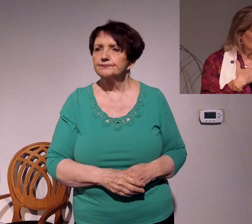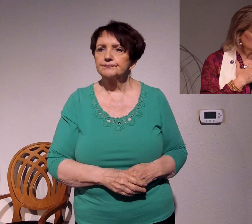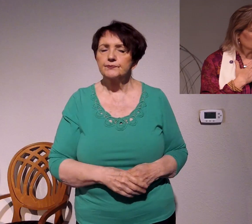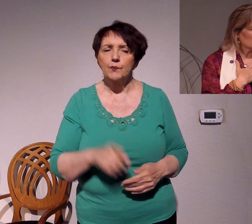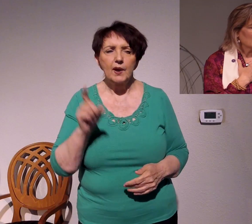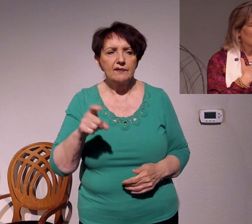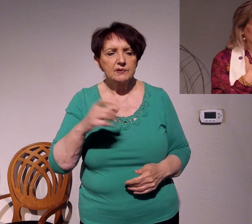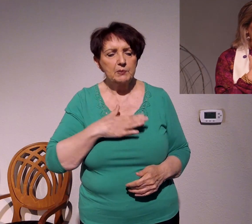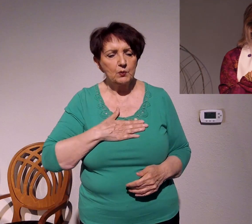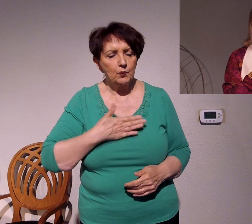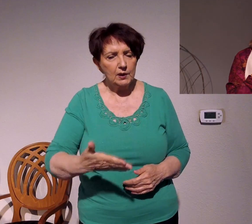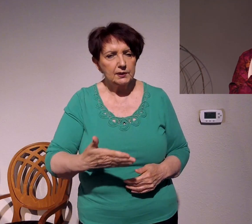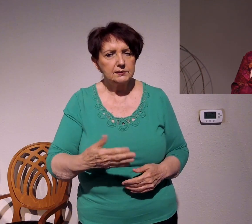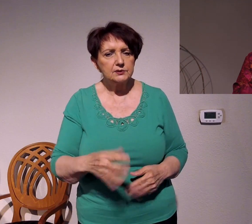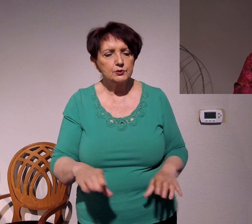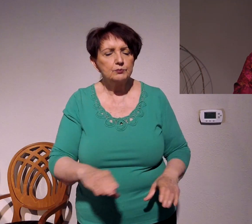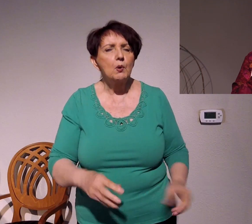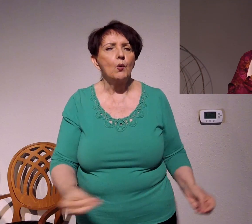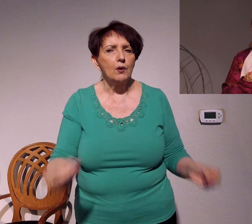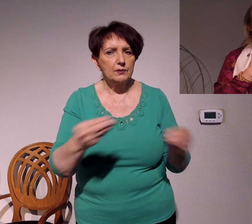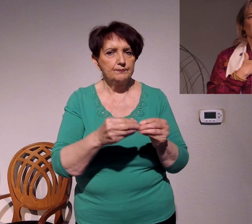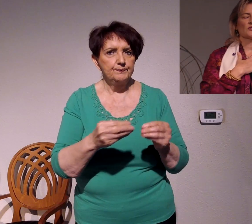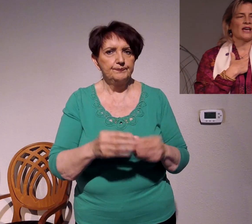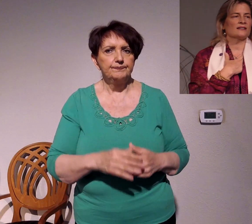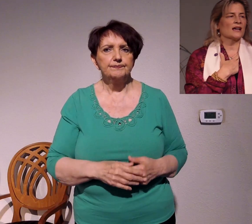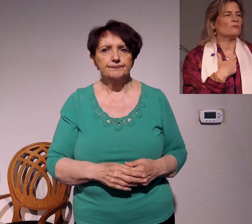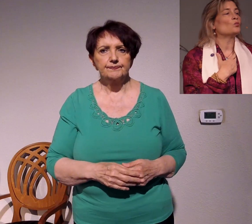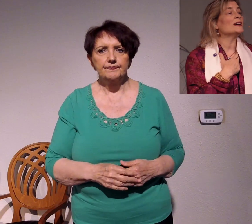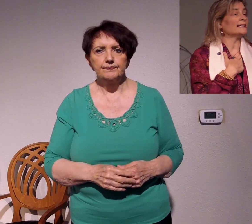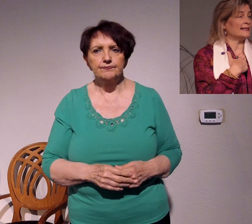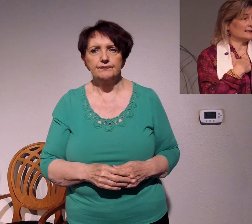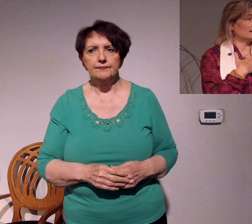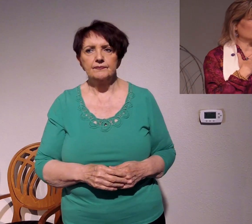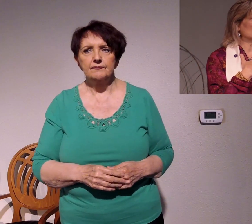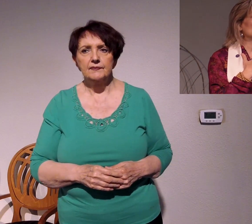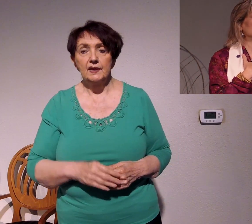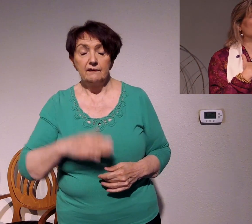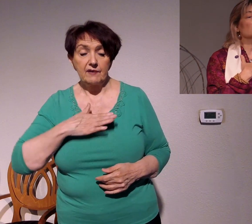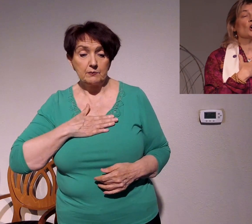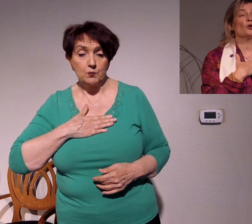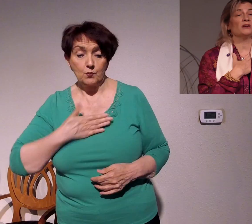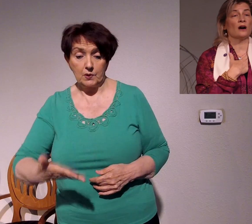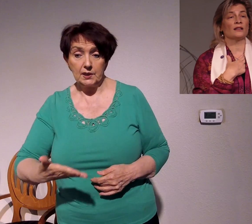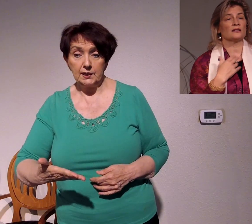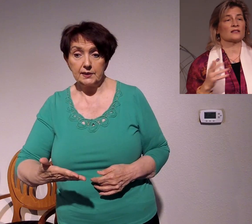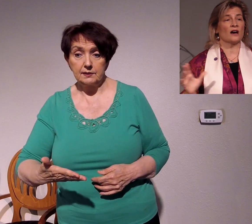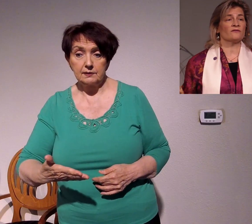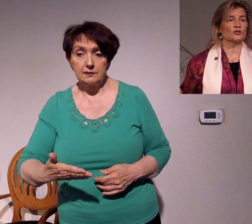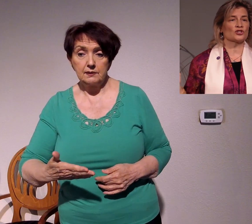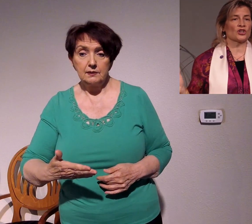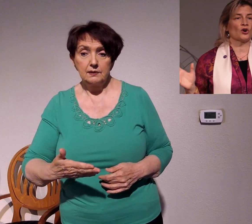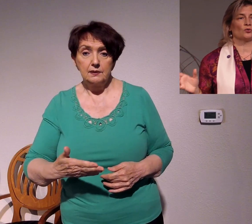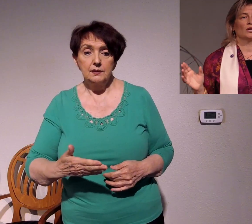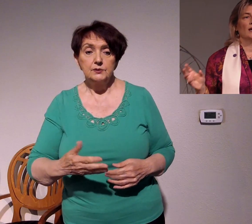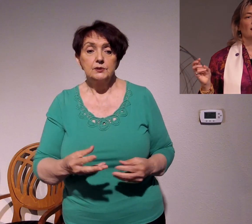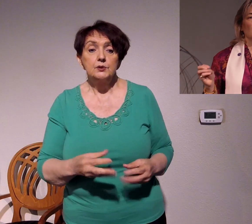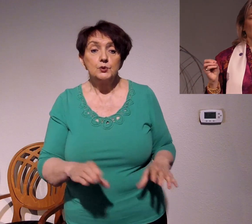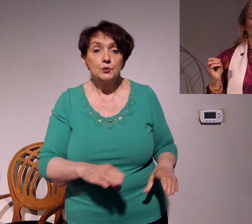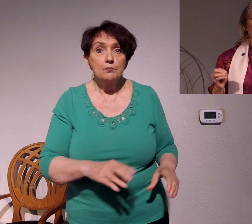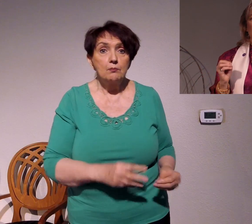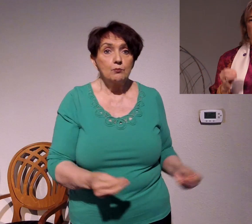go beyond it. And what I have found is, as I'm willing to go beyond this comfort